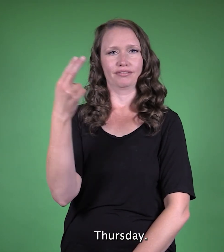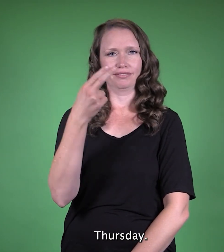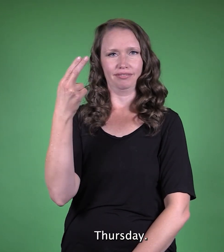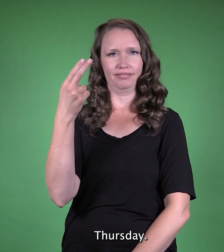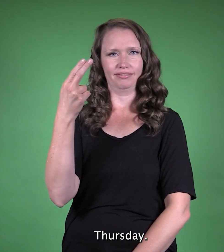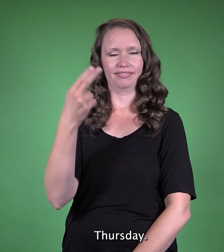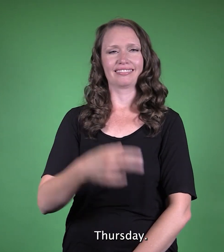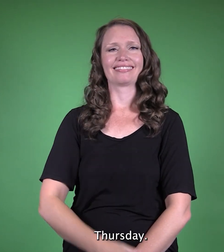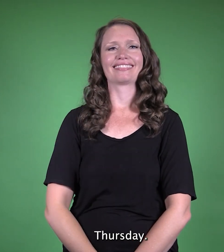Thursday,